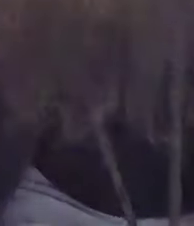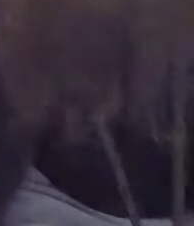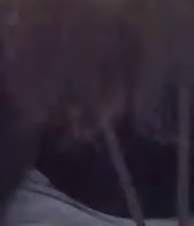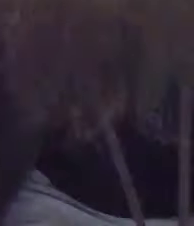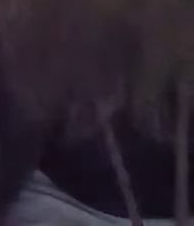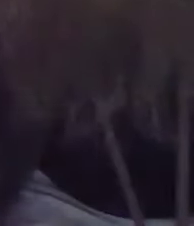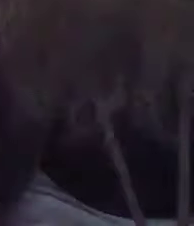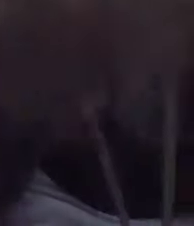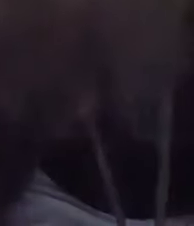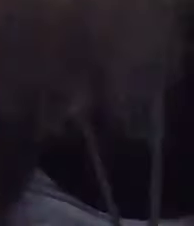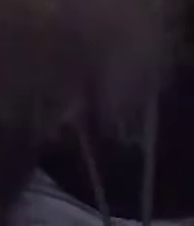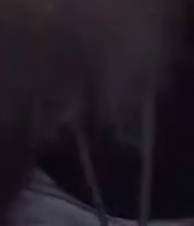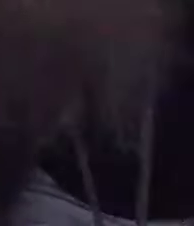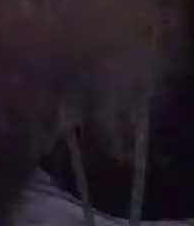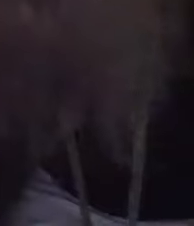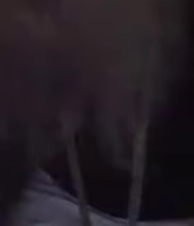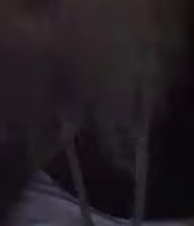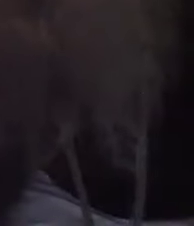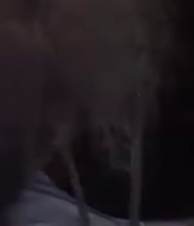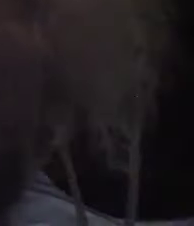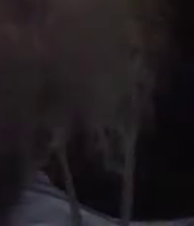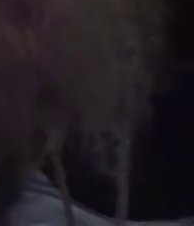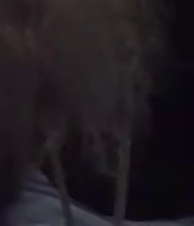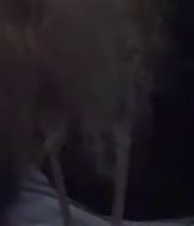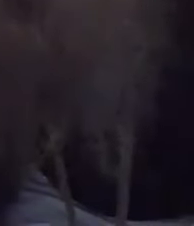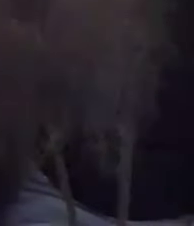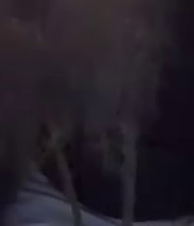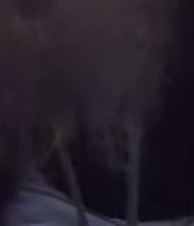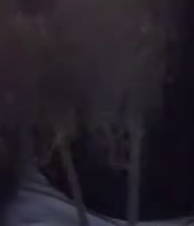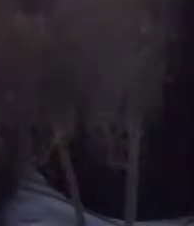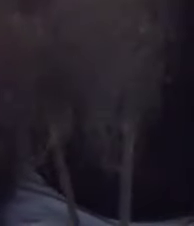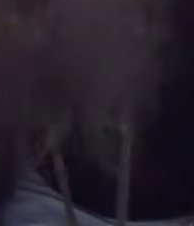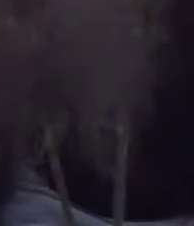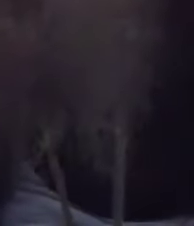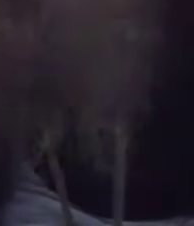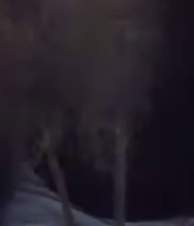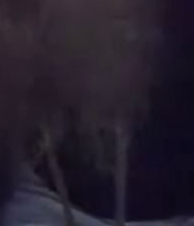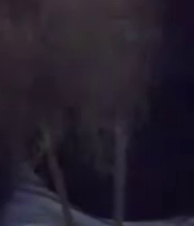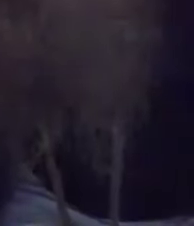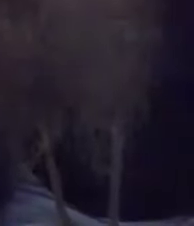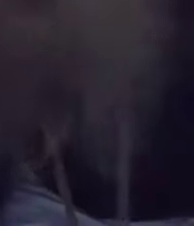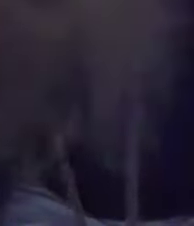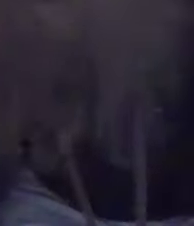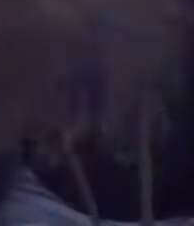from my phone. You next letter, copy.